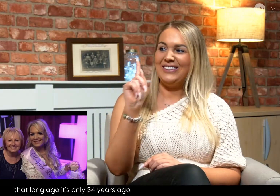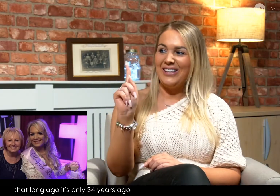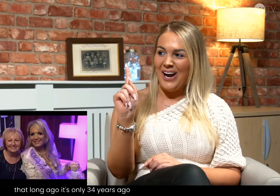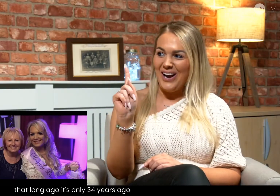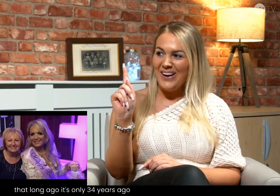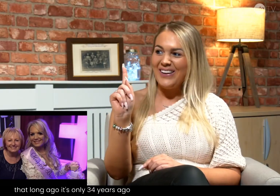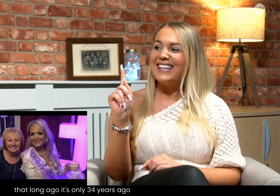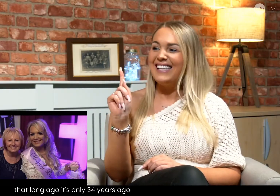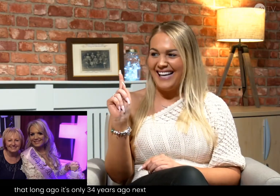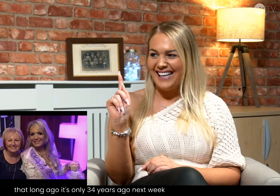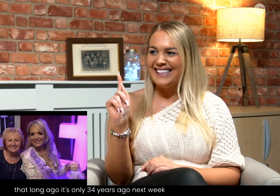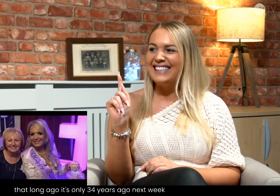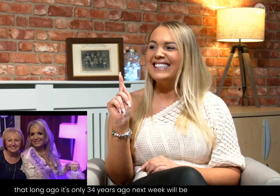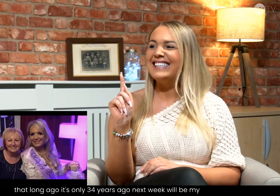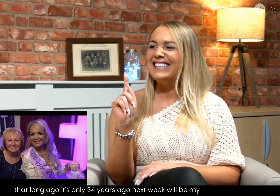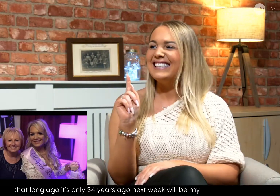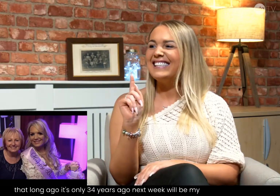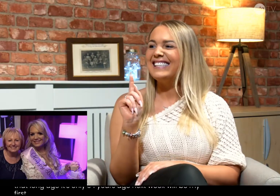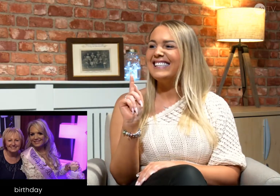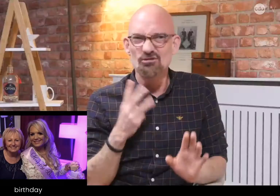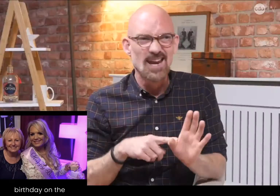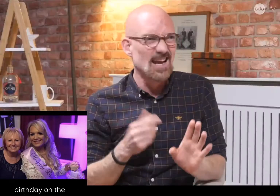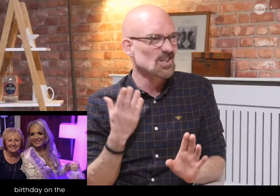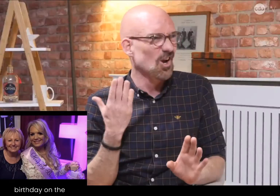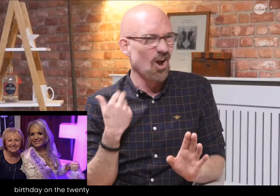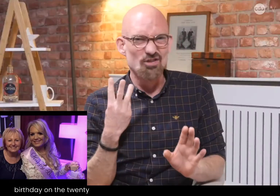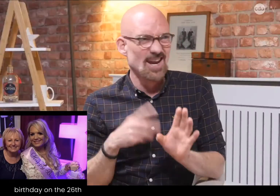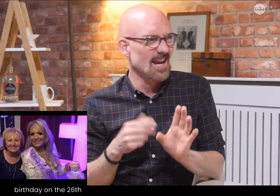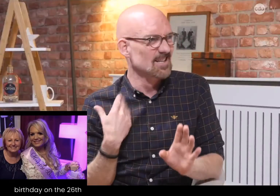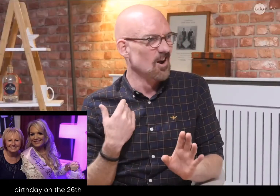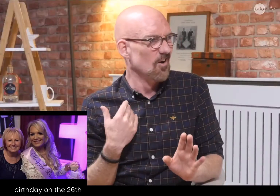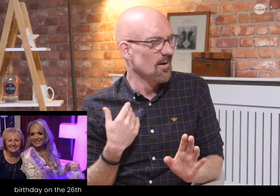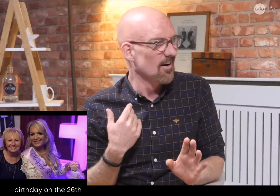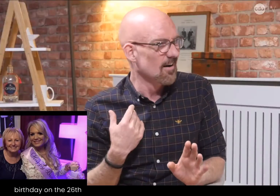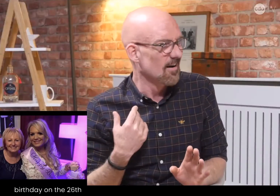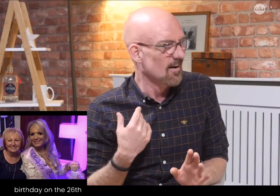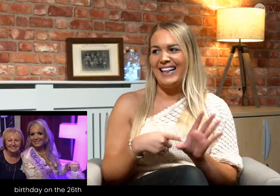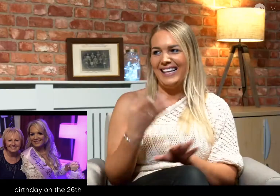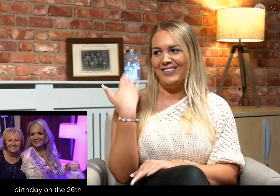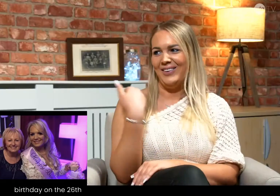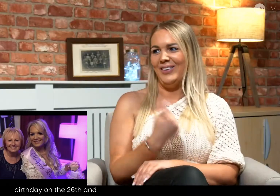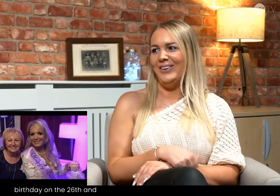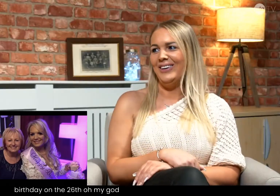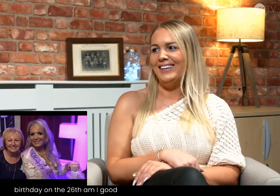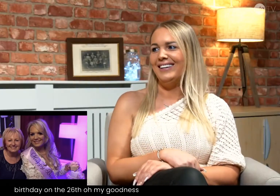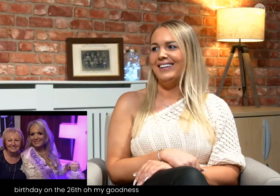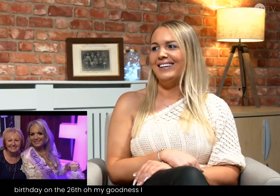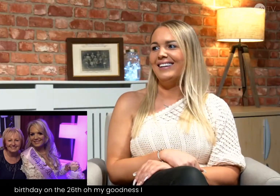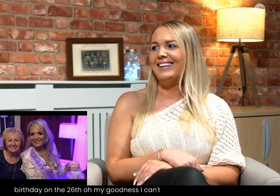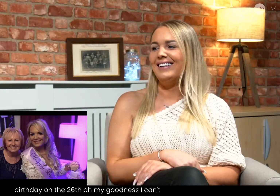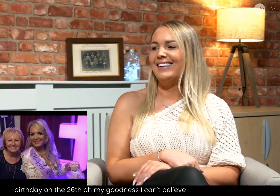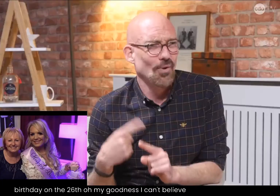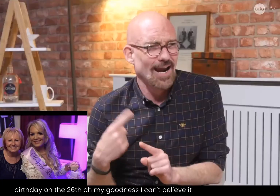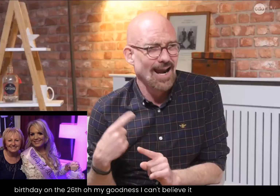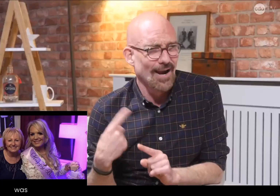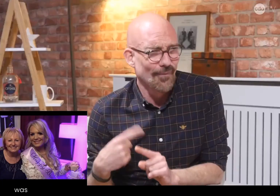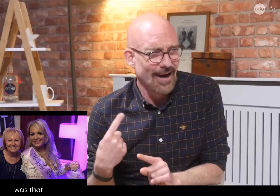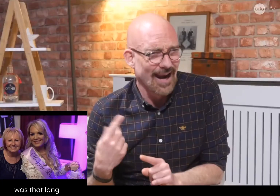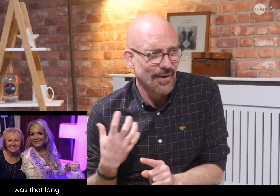my birthday on the 26th. Oh my goodness, I can't believe it was that long ago. Time